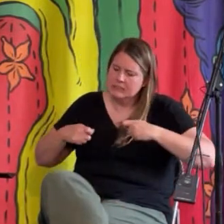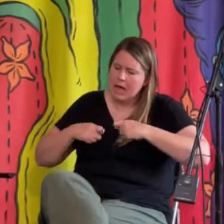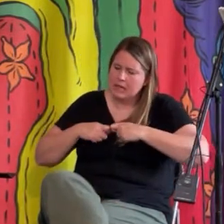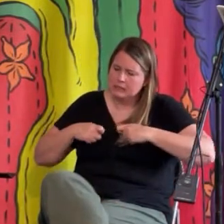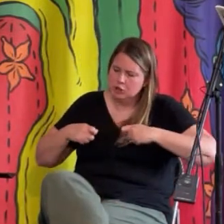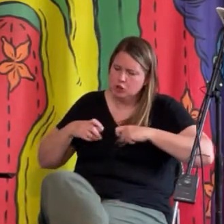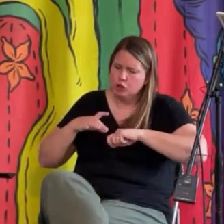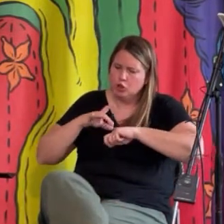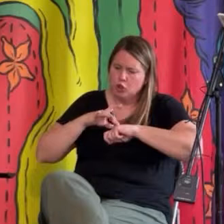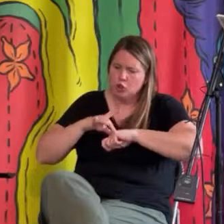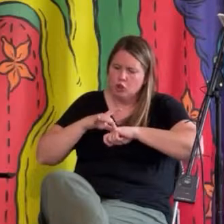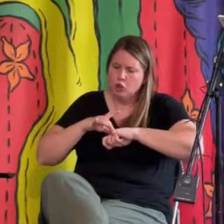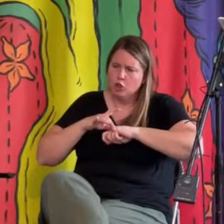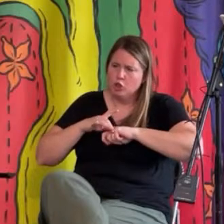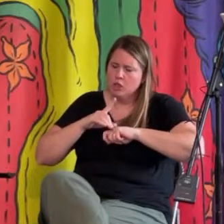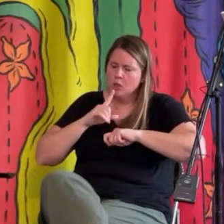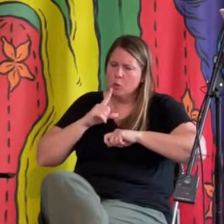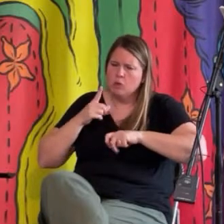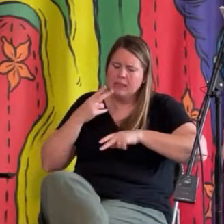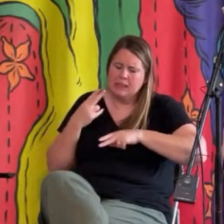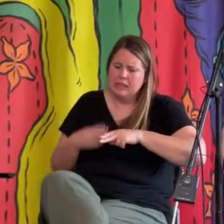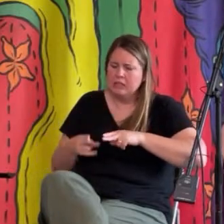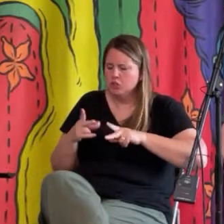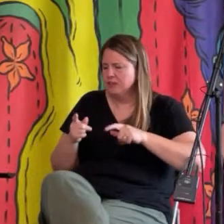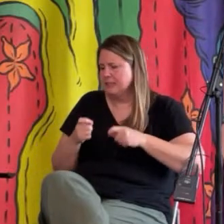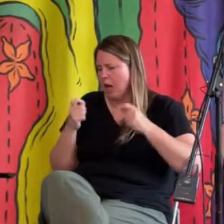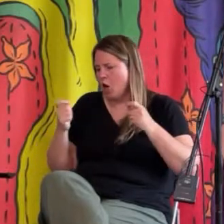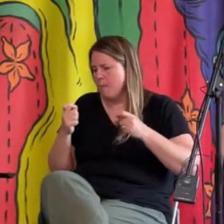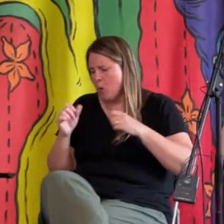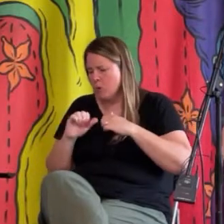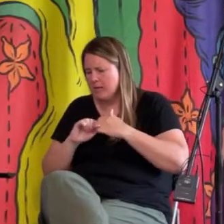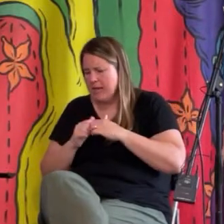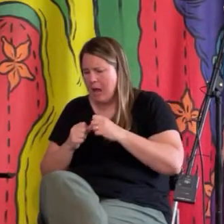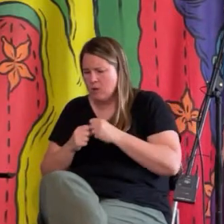with little ceremony, how it expands.